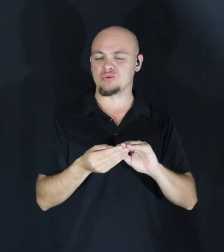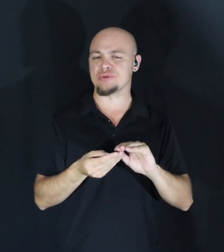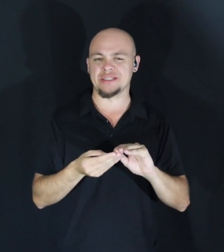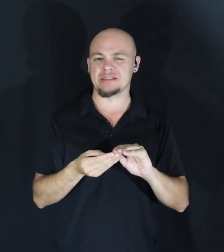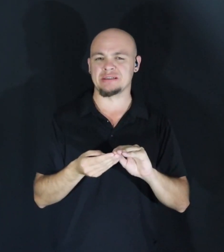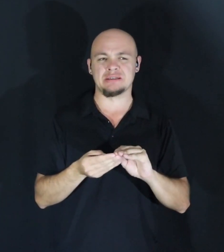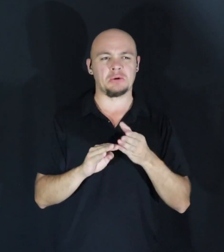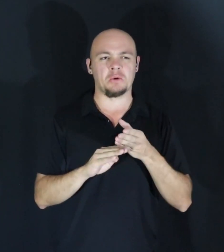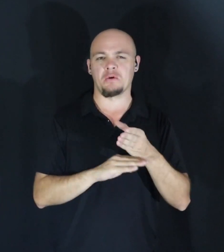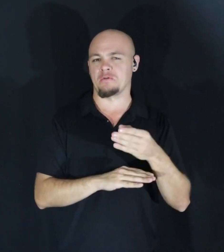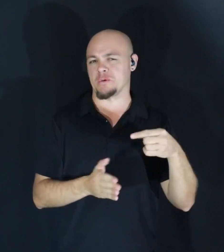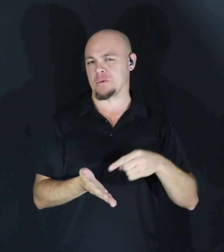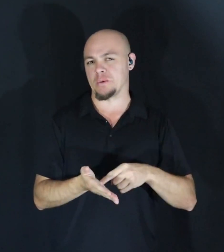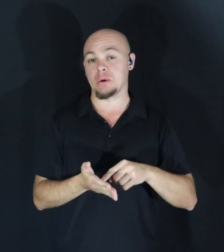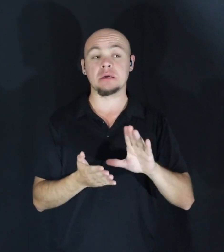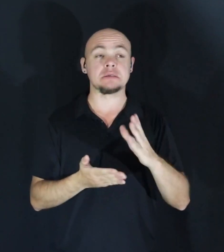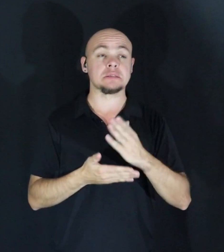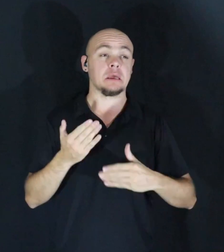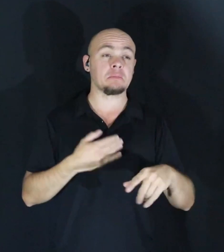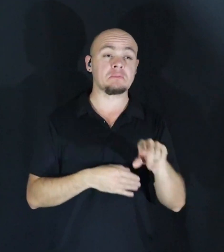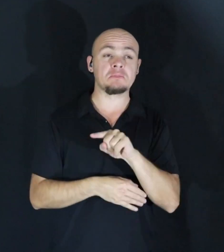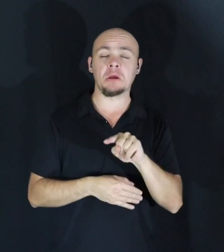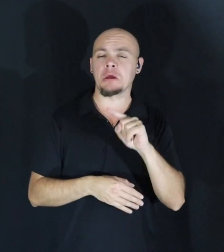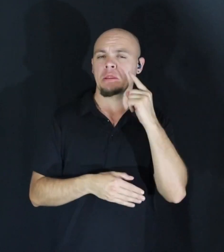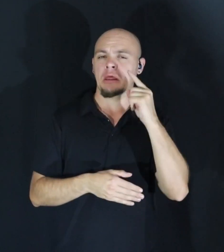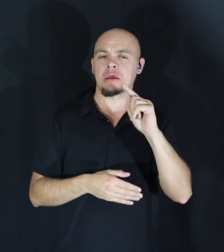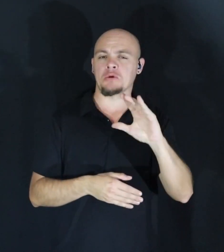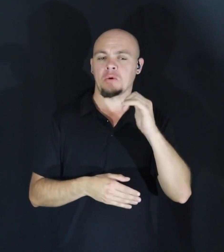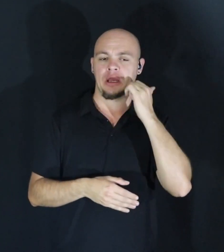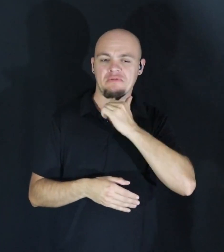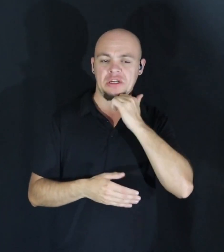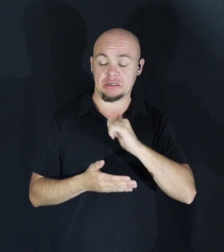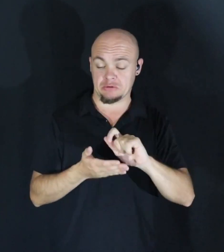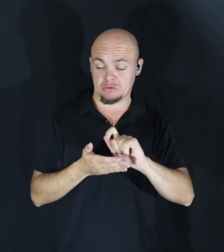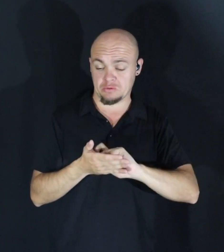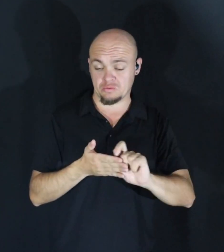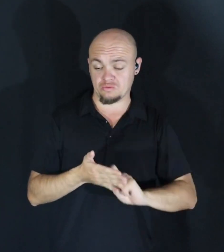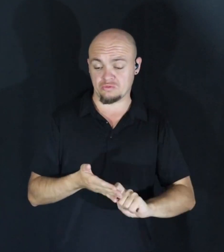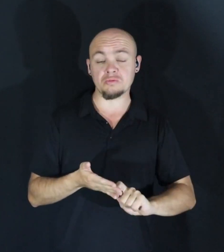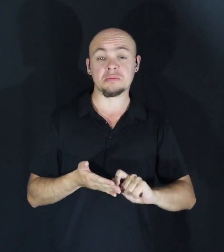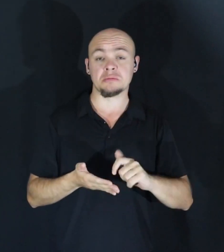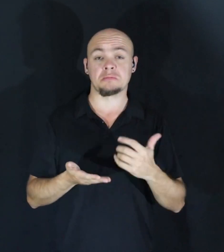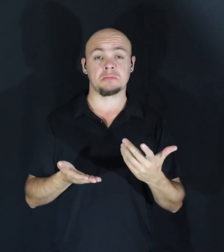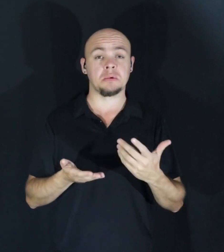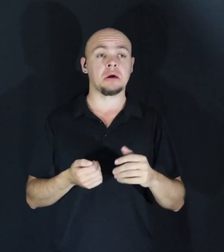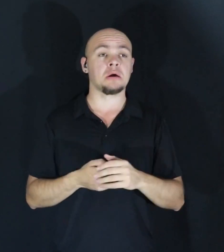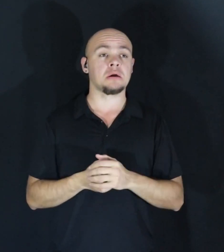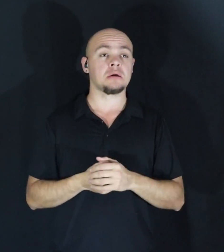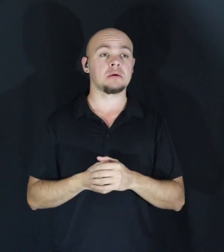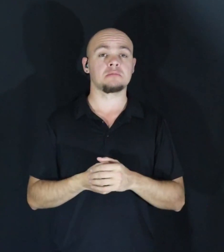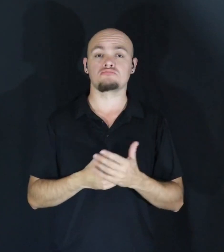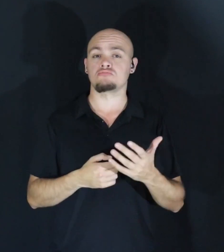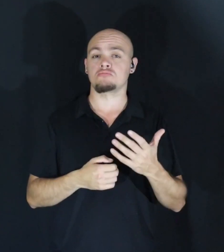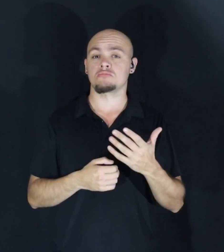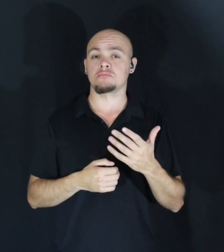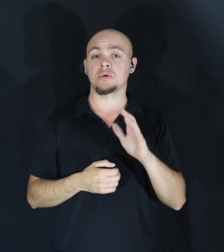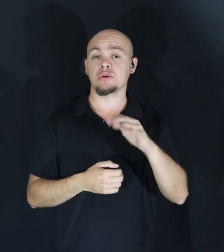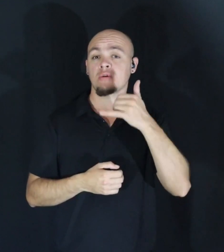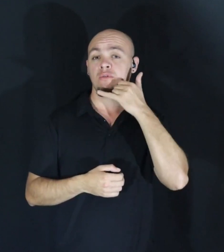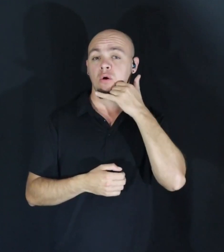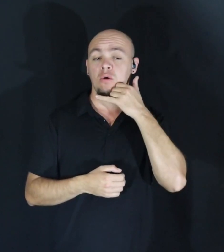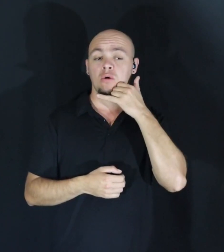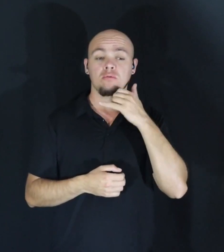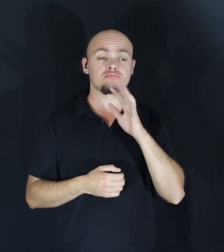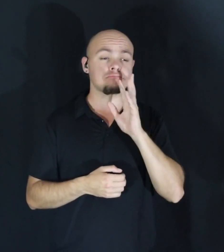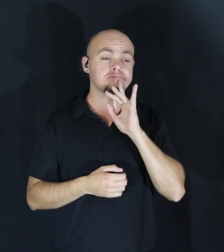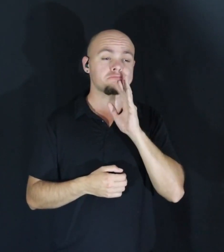For some, that might look like journaling about your day in a notebook. Maybe it's recording yourself on your phone,